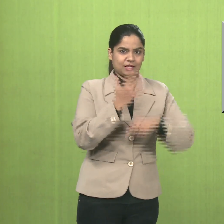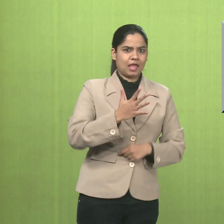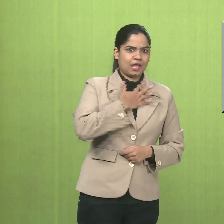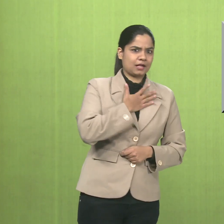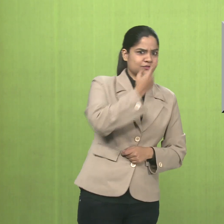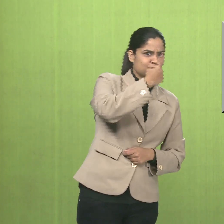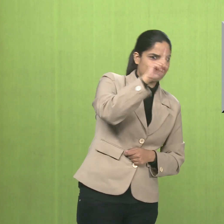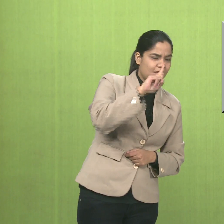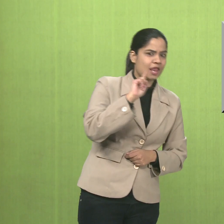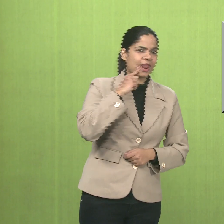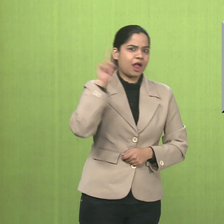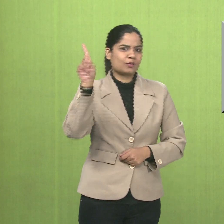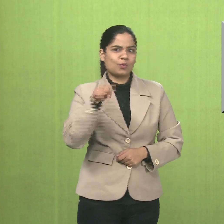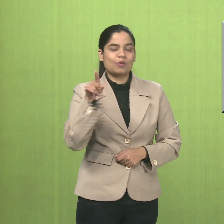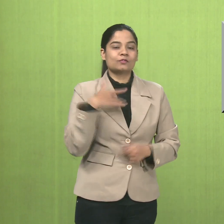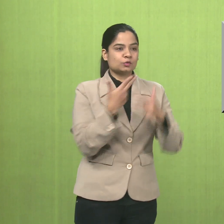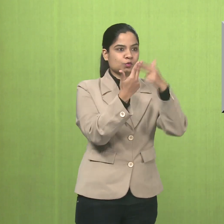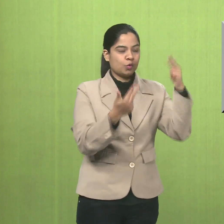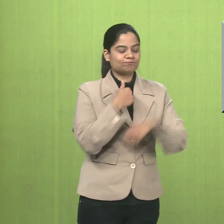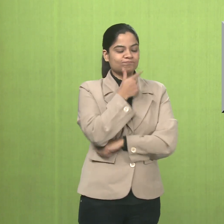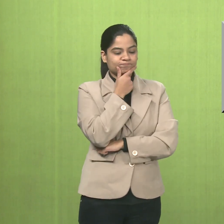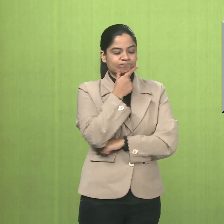Accept, to give consent or receive something.